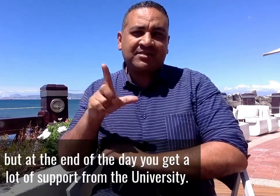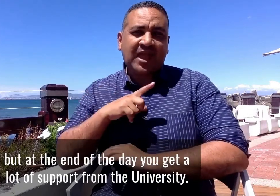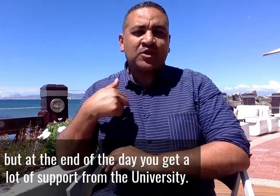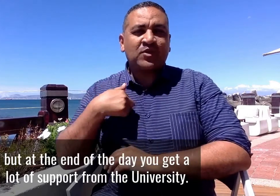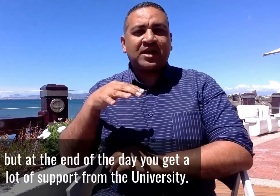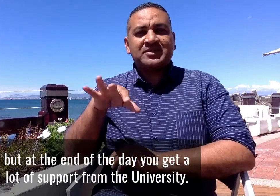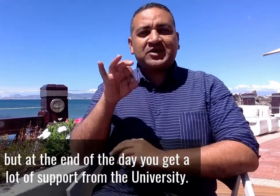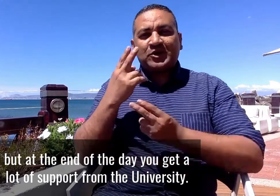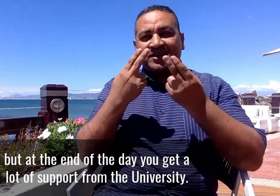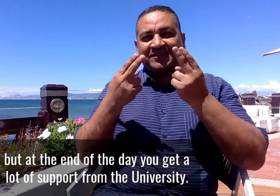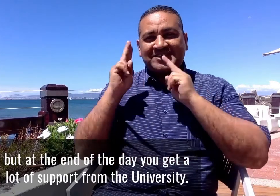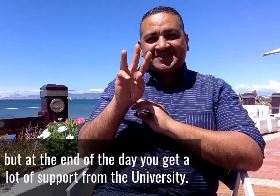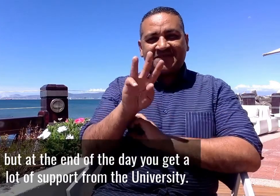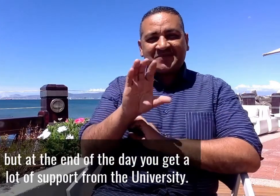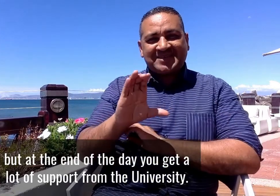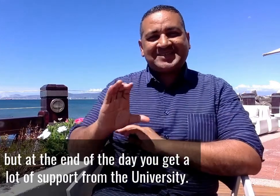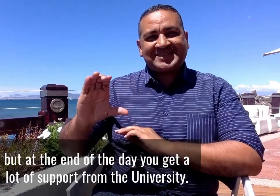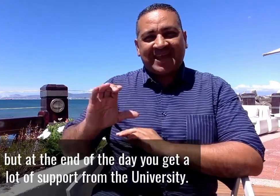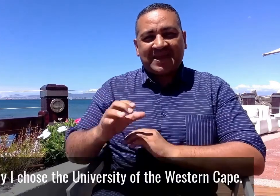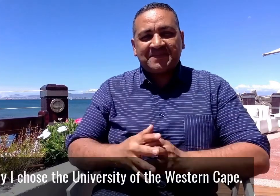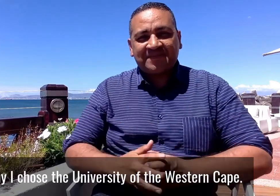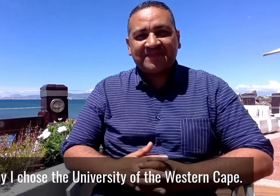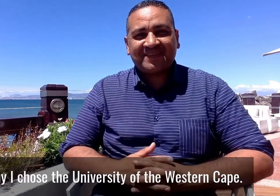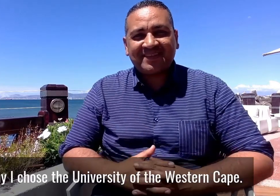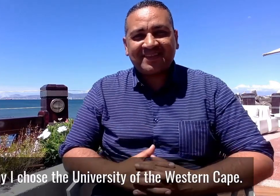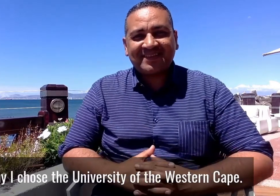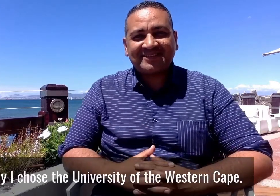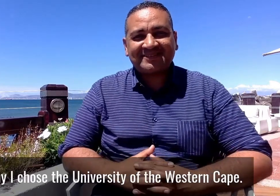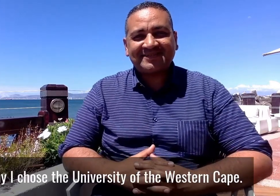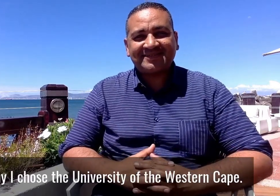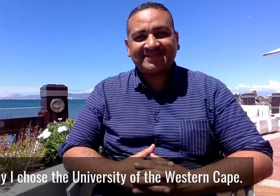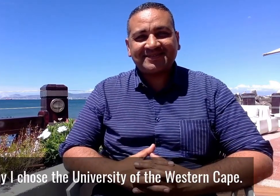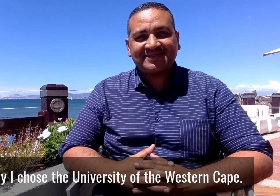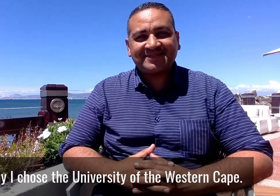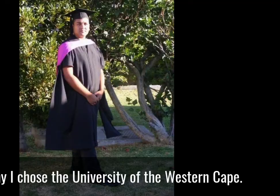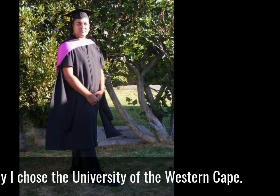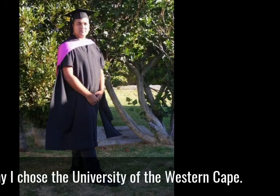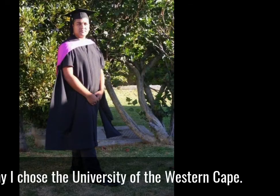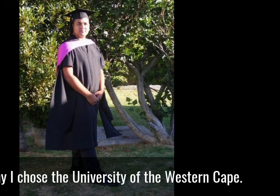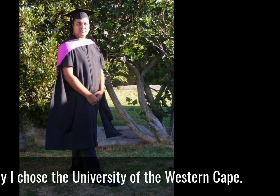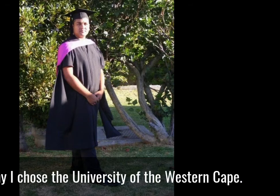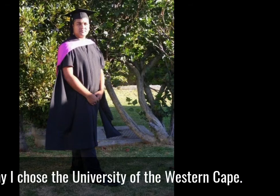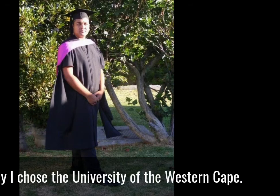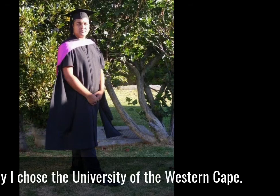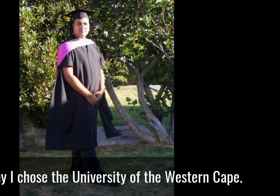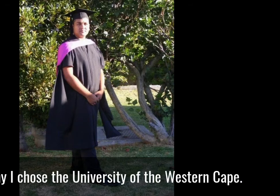get a lot of support from the university. That's why I chose the University of the Western Cape.